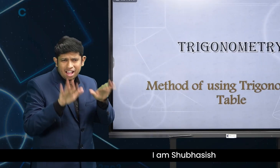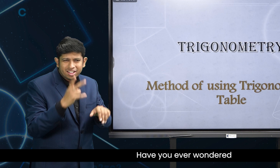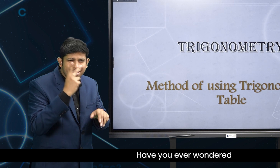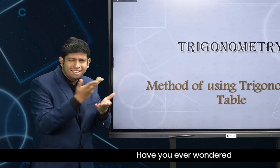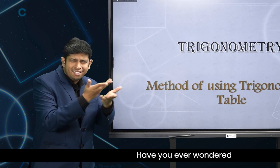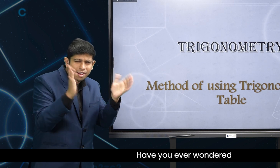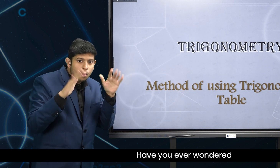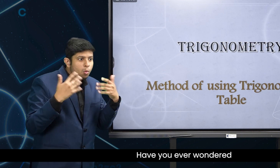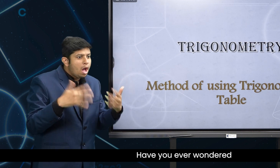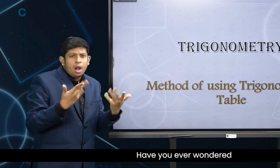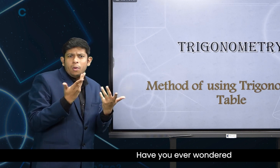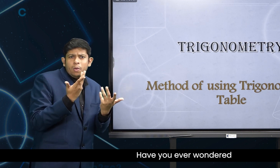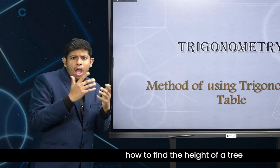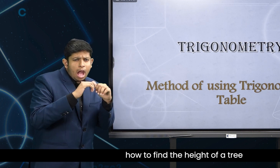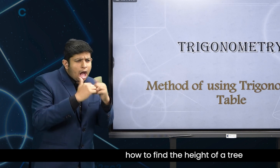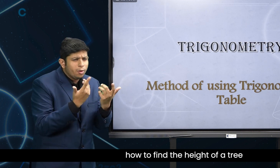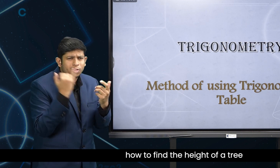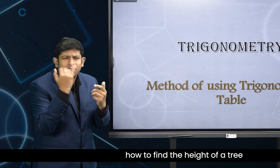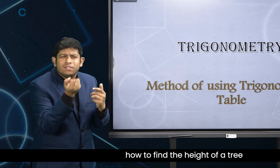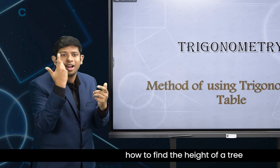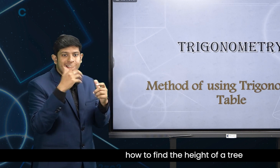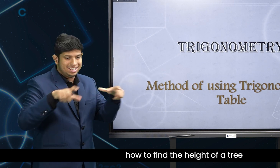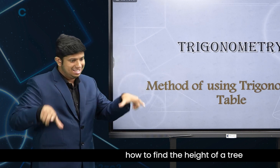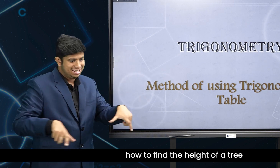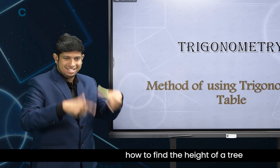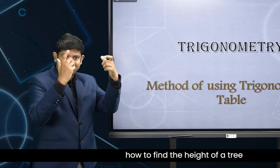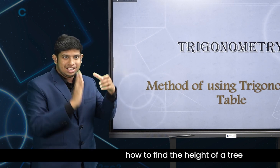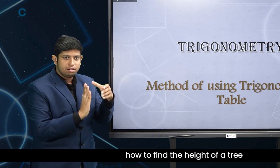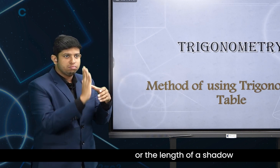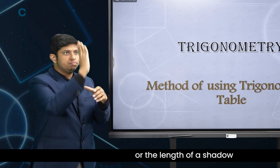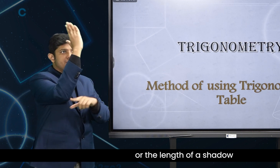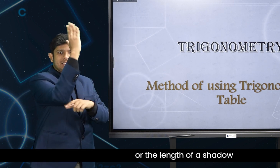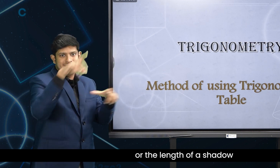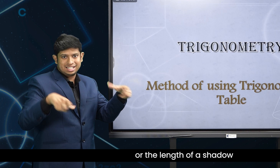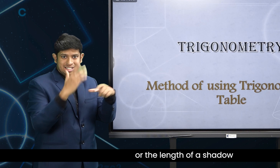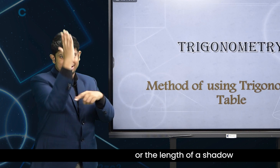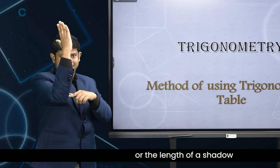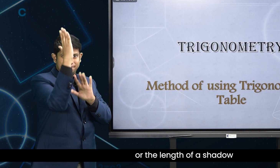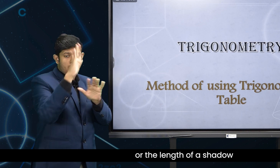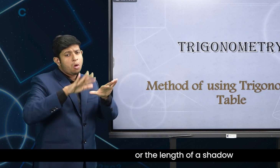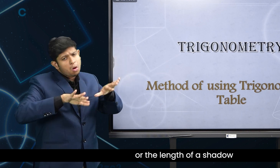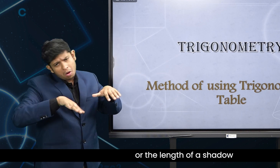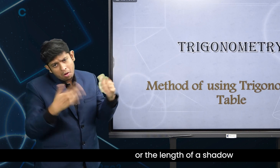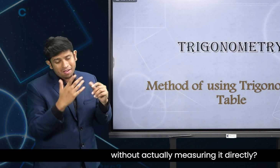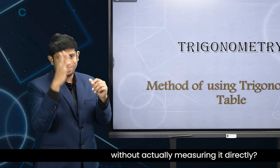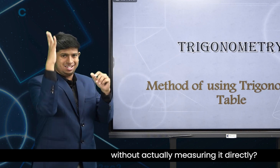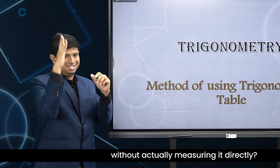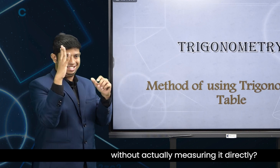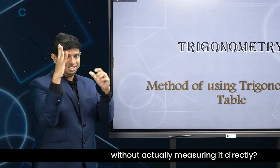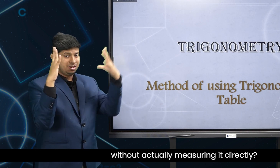Have you ever wondered how to find the height of a tree or the length of a shadow without actually measuring